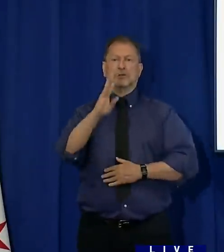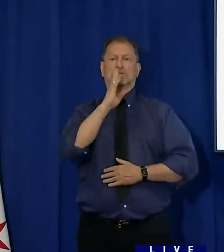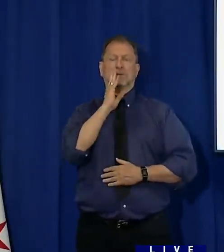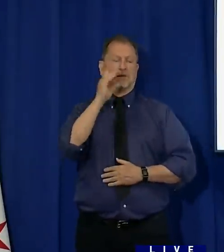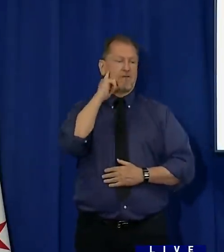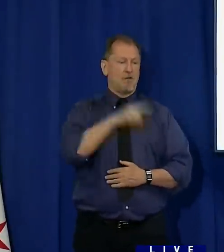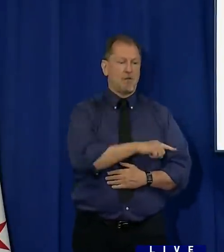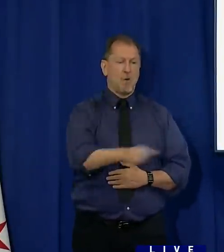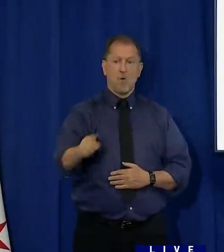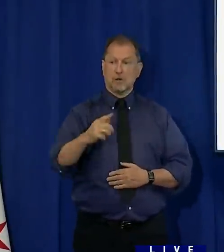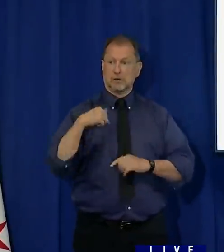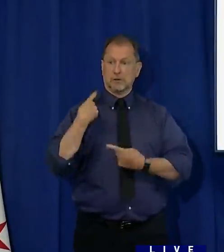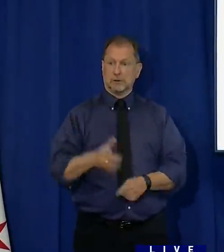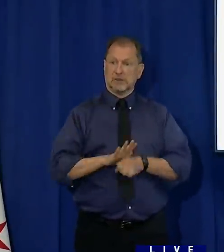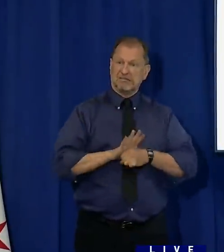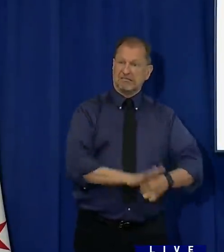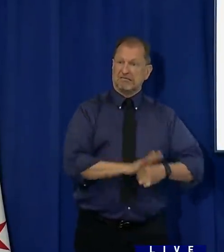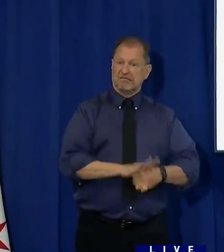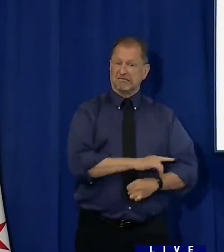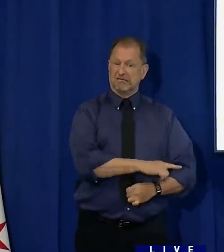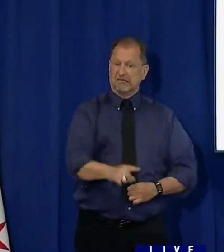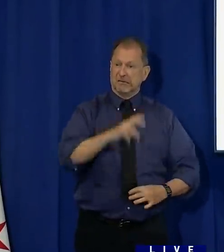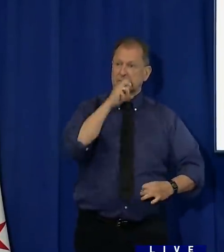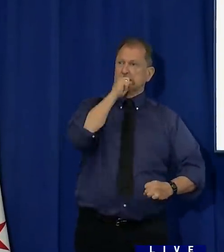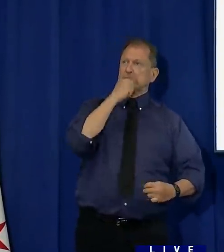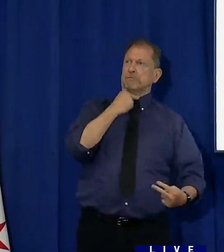voice, who live lives of